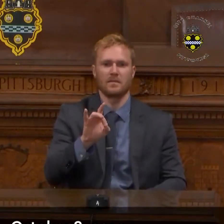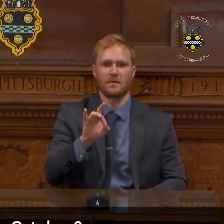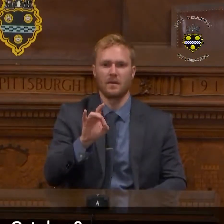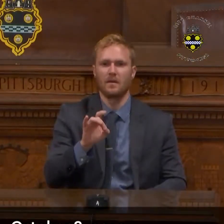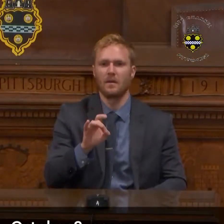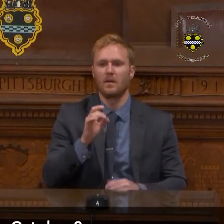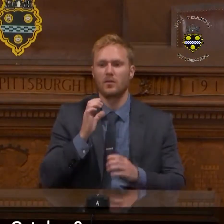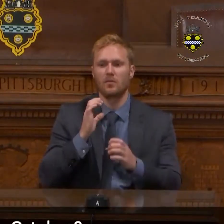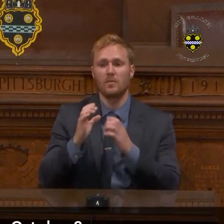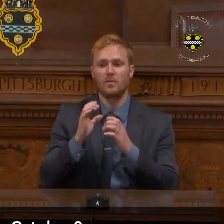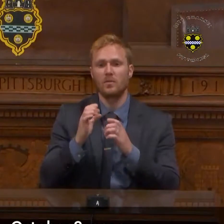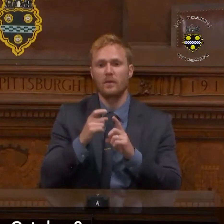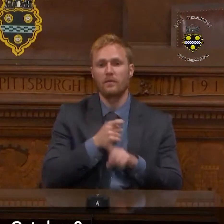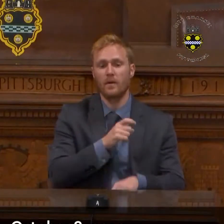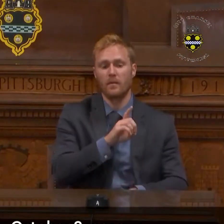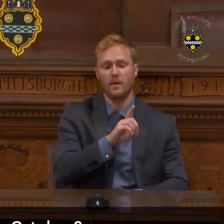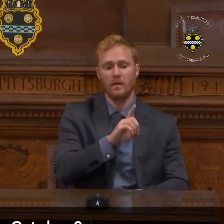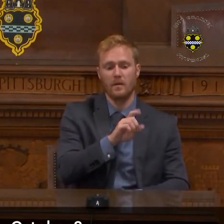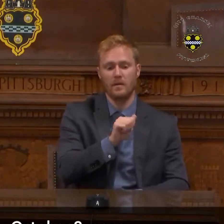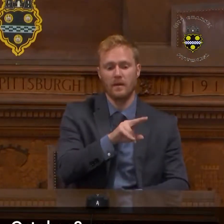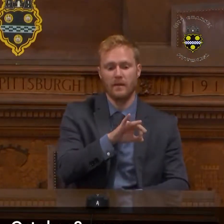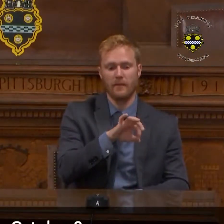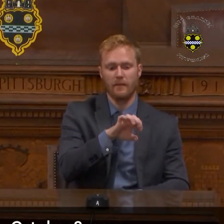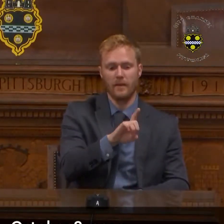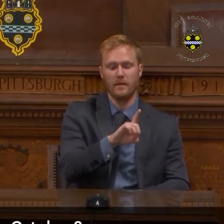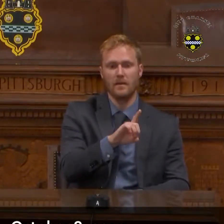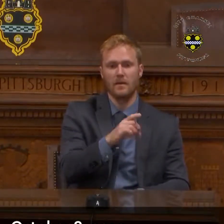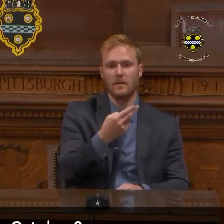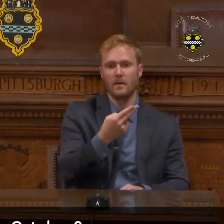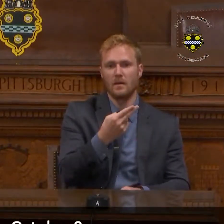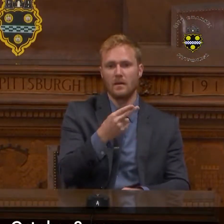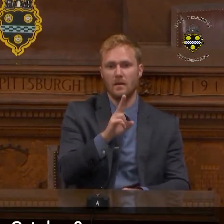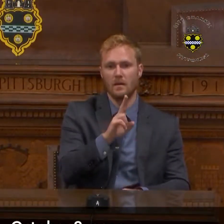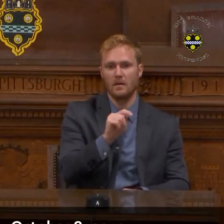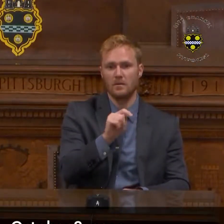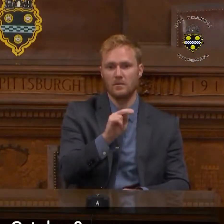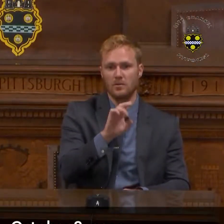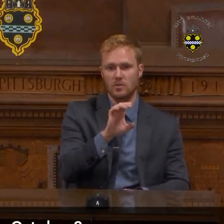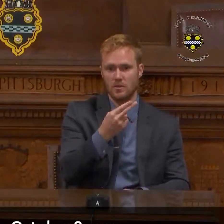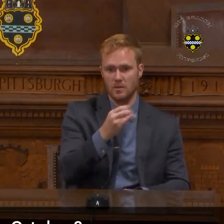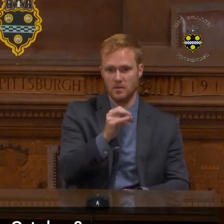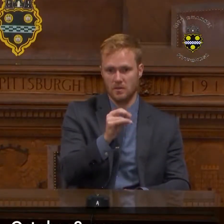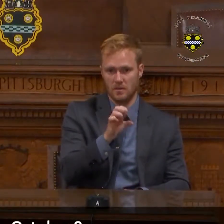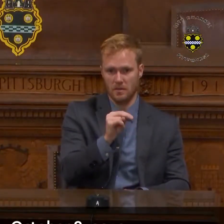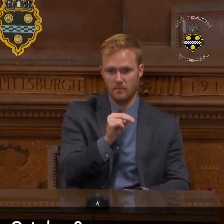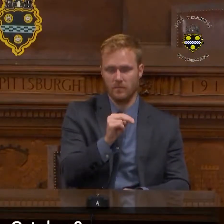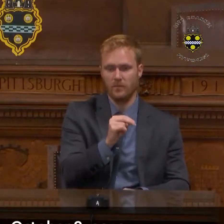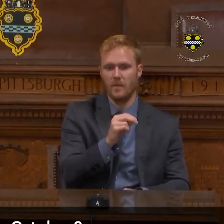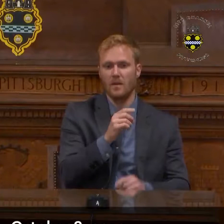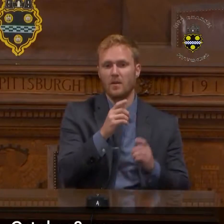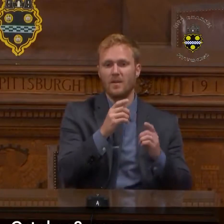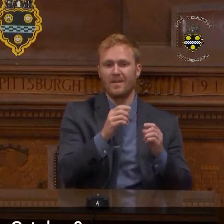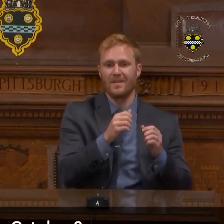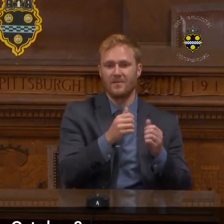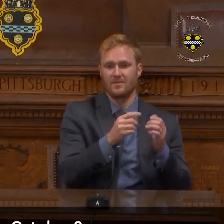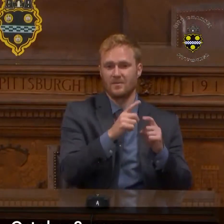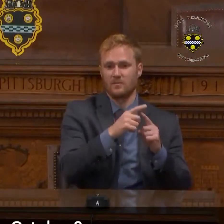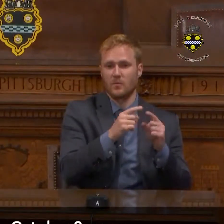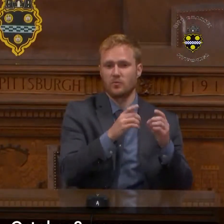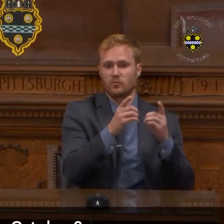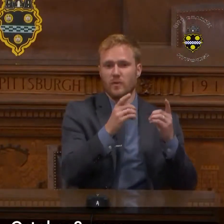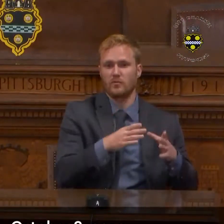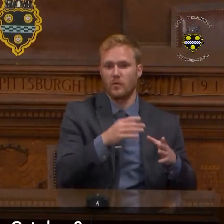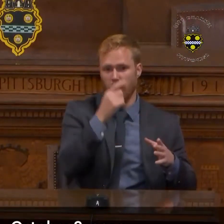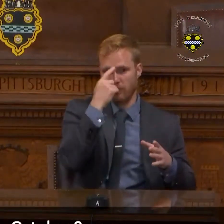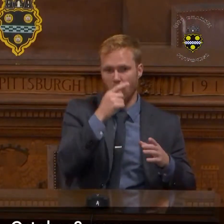2158, communication from David Hutchinson, acting director of the Office of Management and Budget,